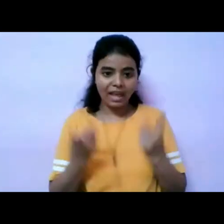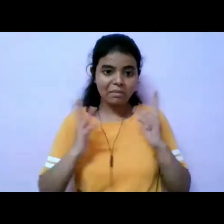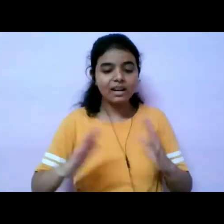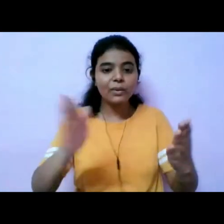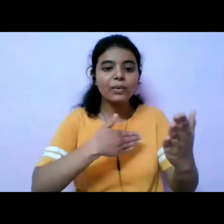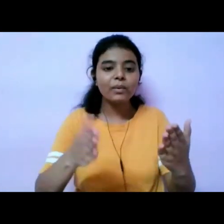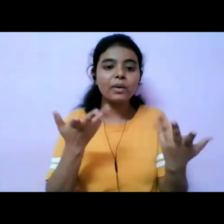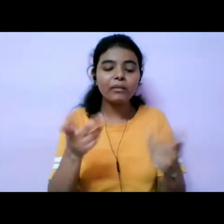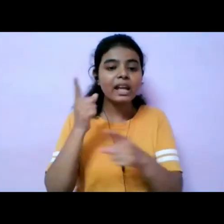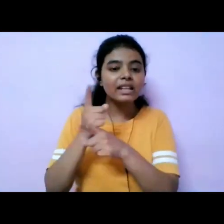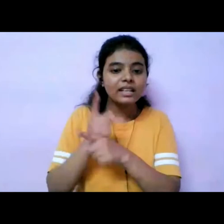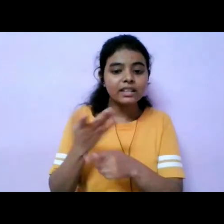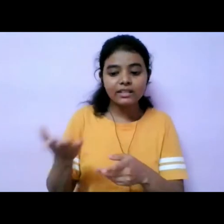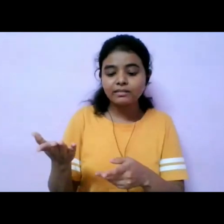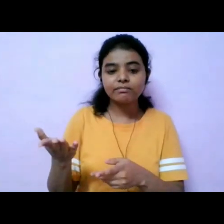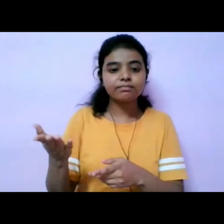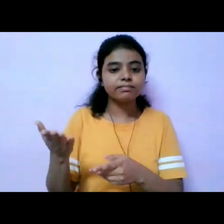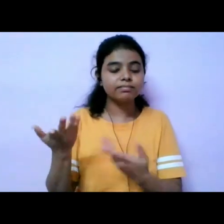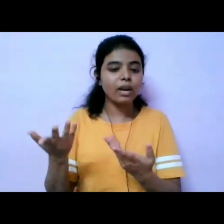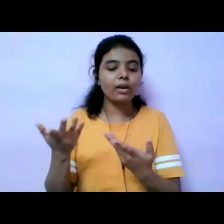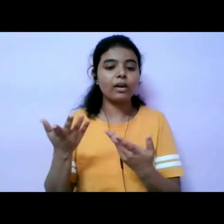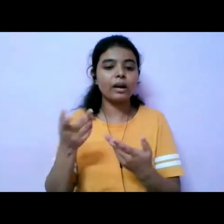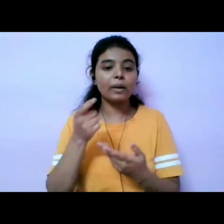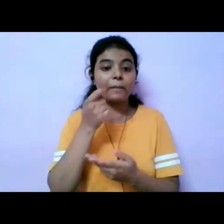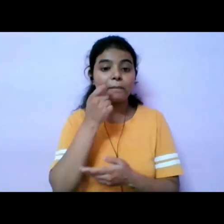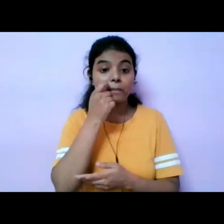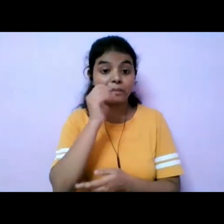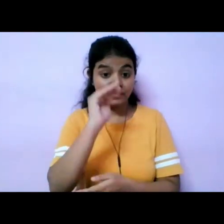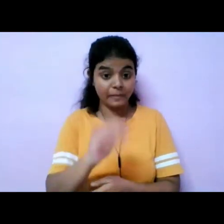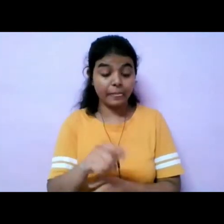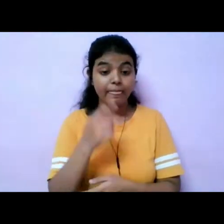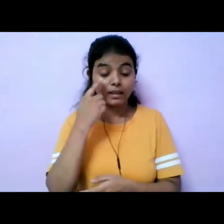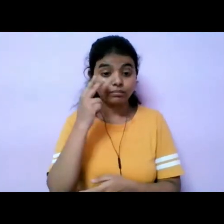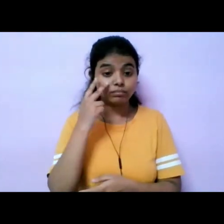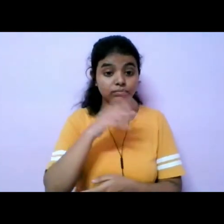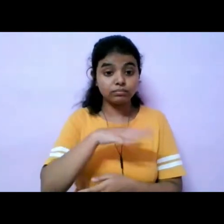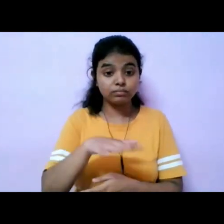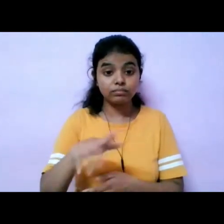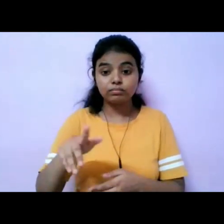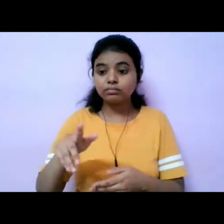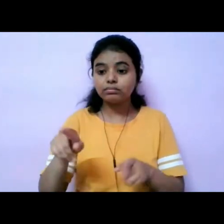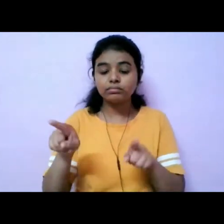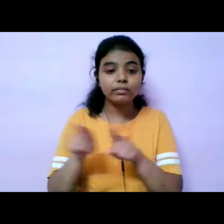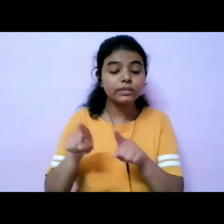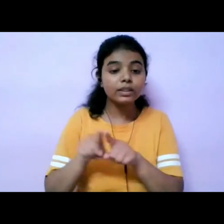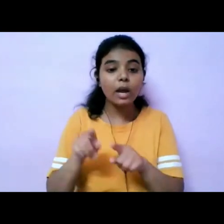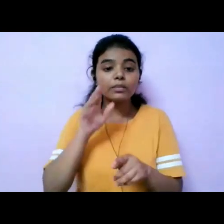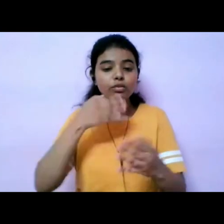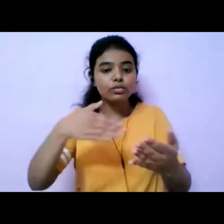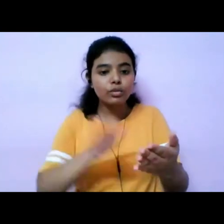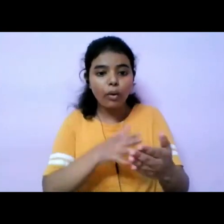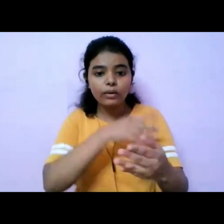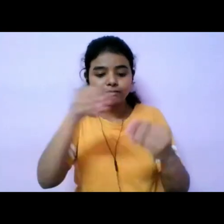Teachers brought forward a blind autistic boy who spontaneously added large sums.